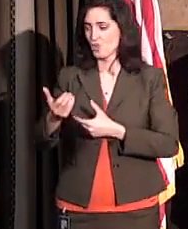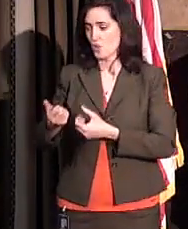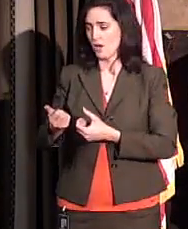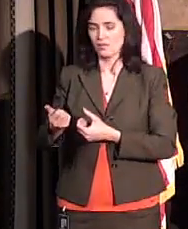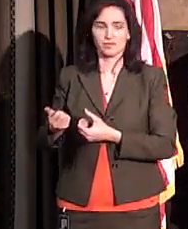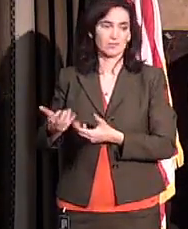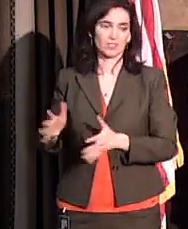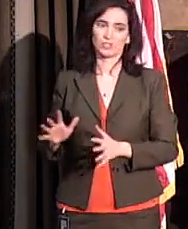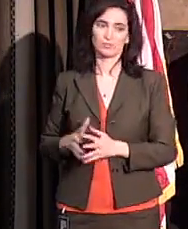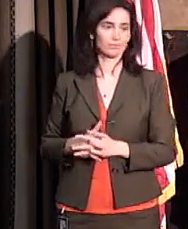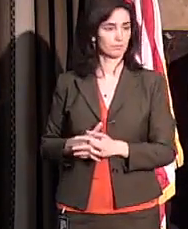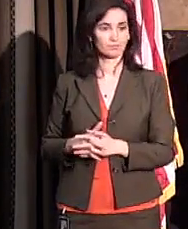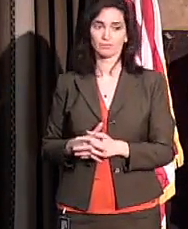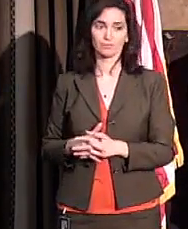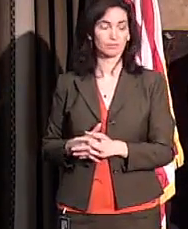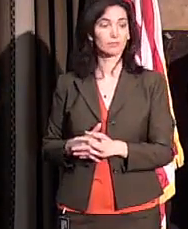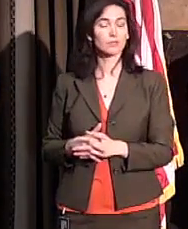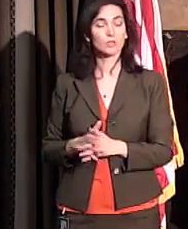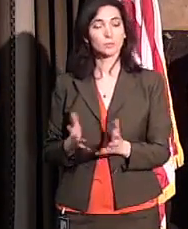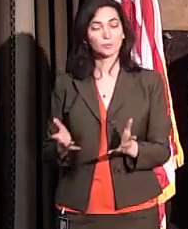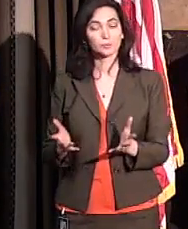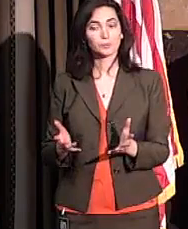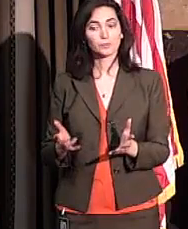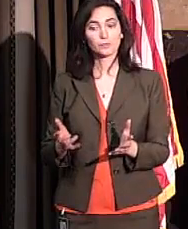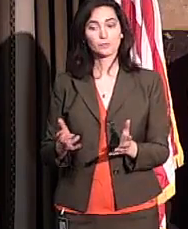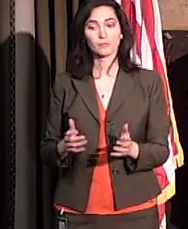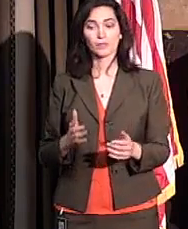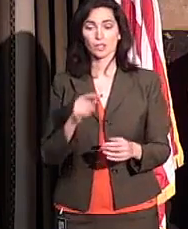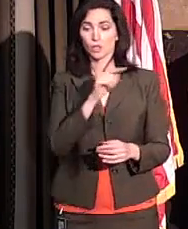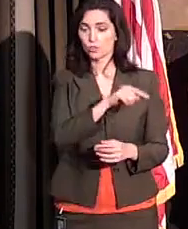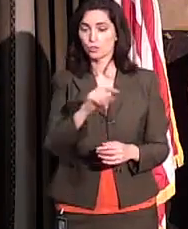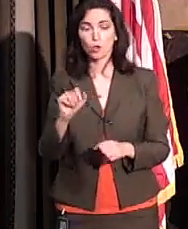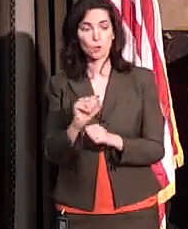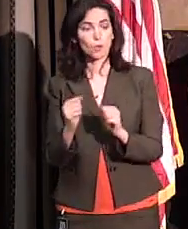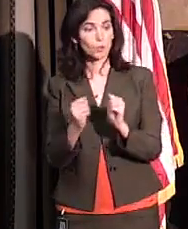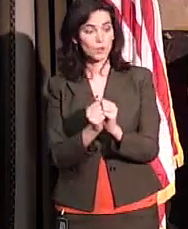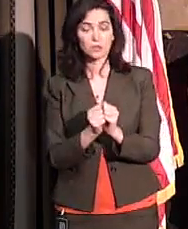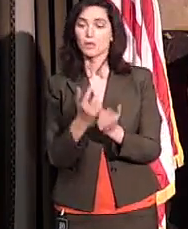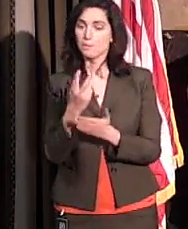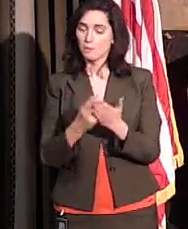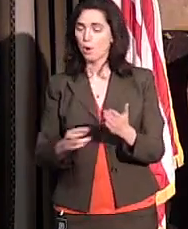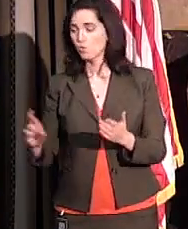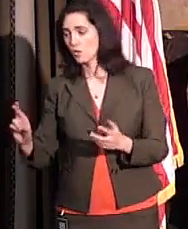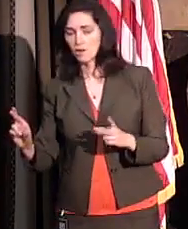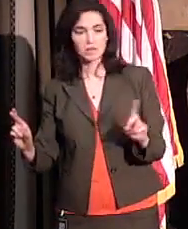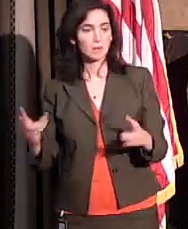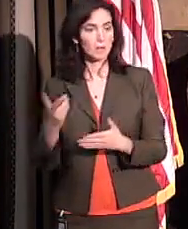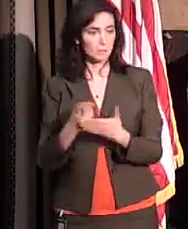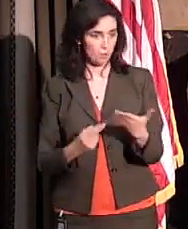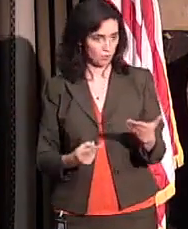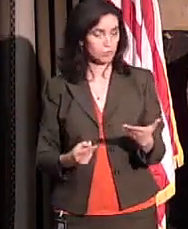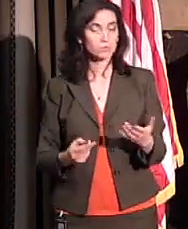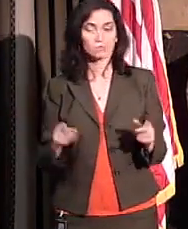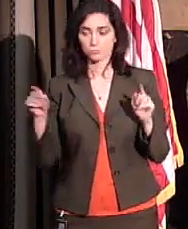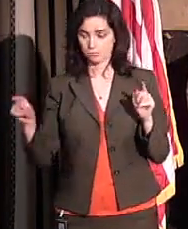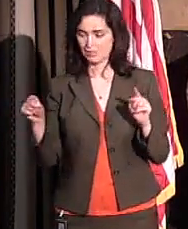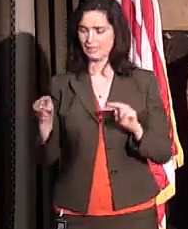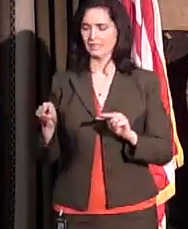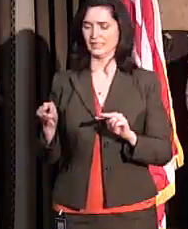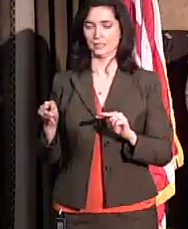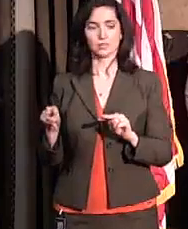him. And it's my understanding that those colleagues span both sides of the aisle. They have had conversations with